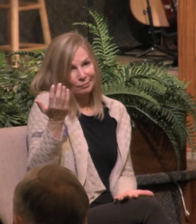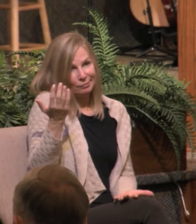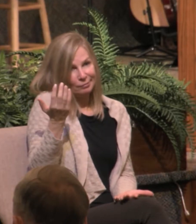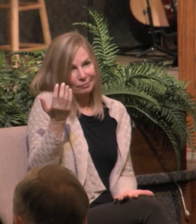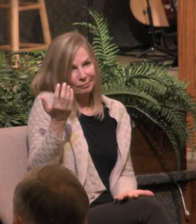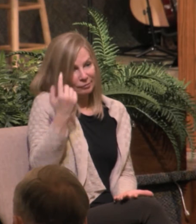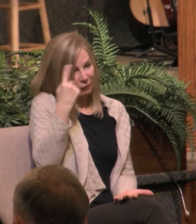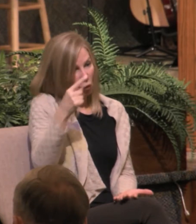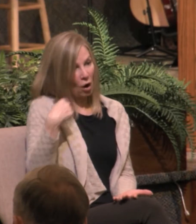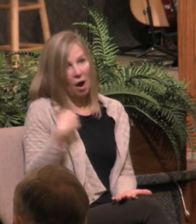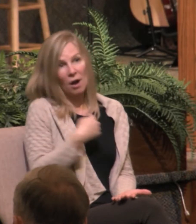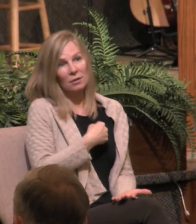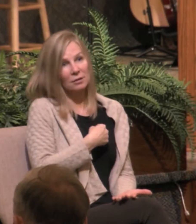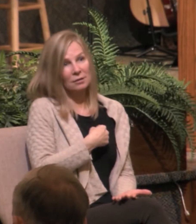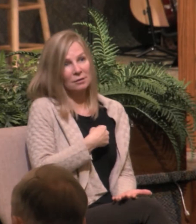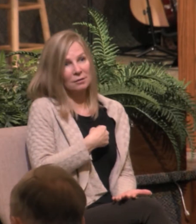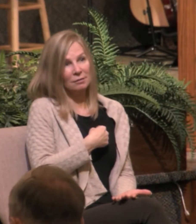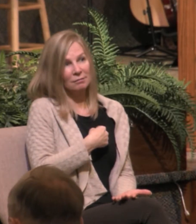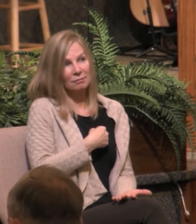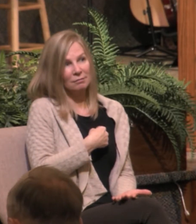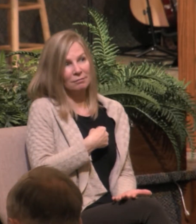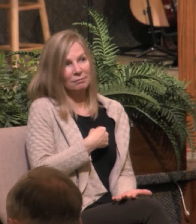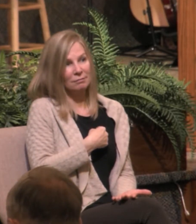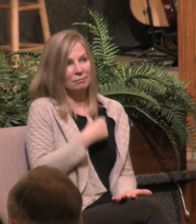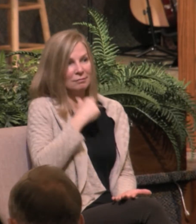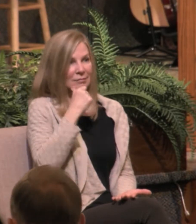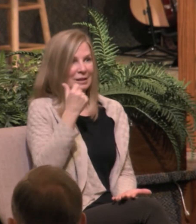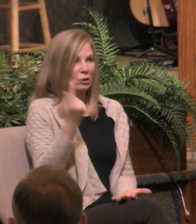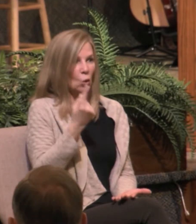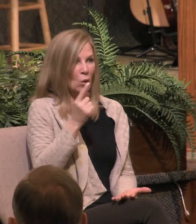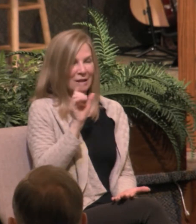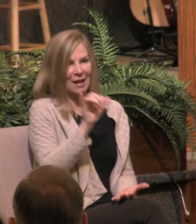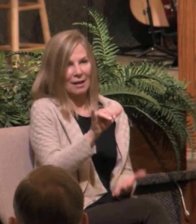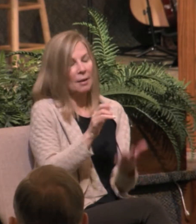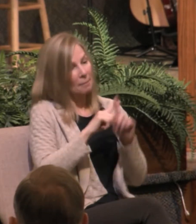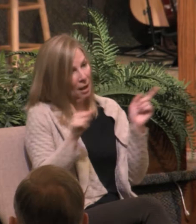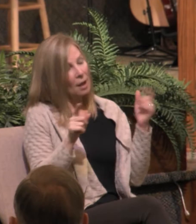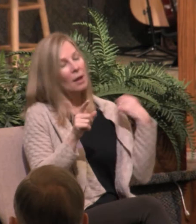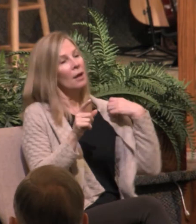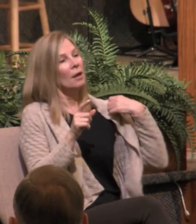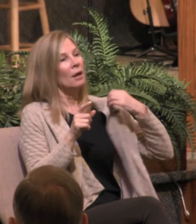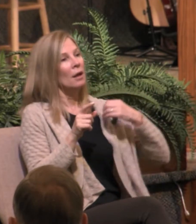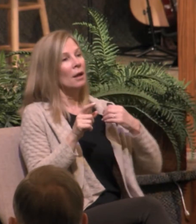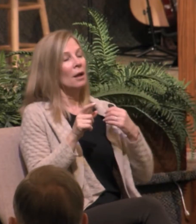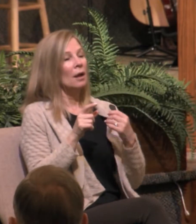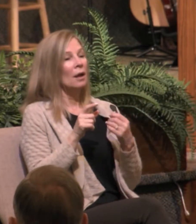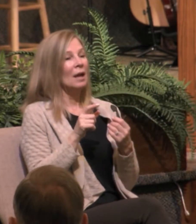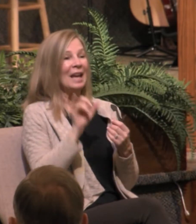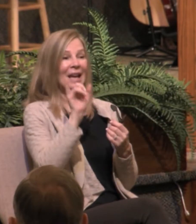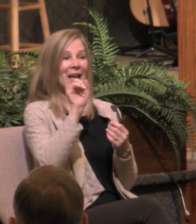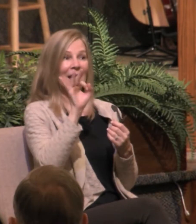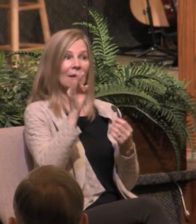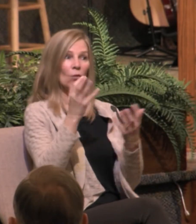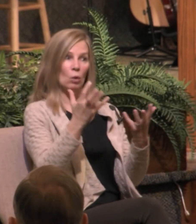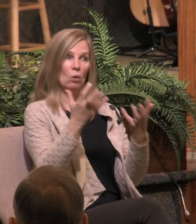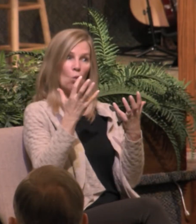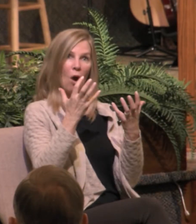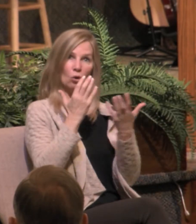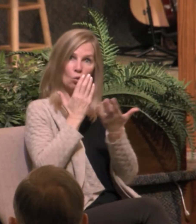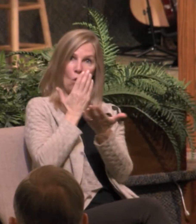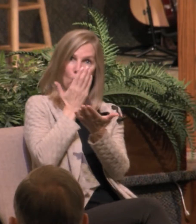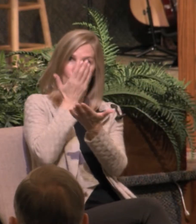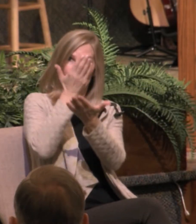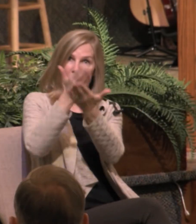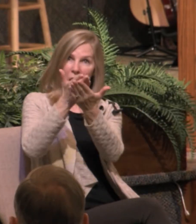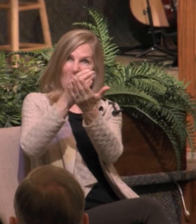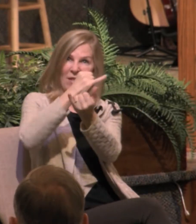And for us, it's not always life or death. But the fact remains, if we want to get to the finish line, we